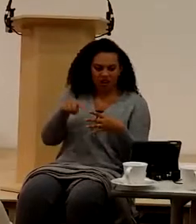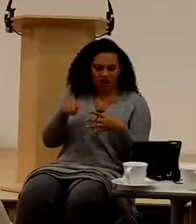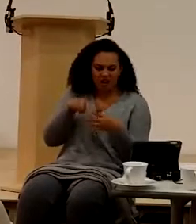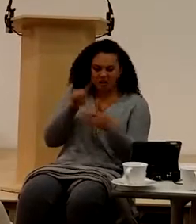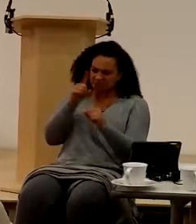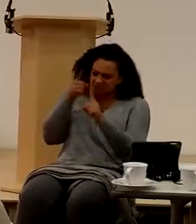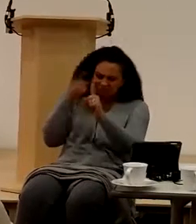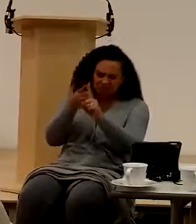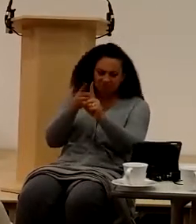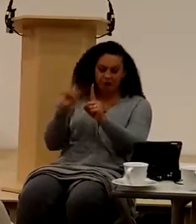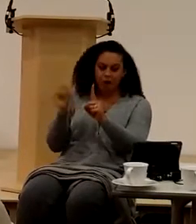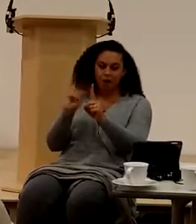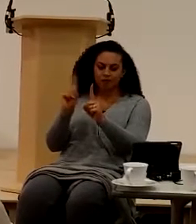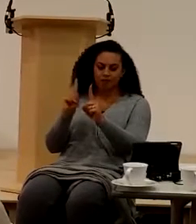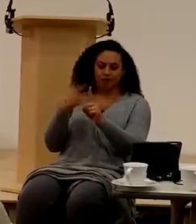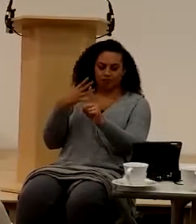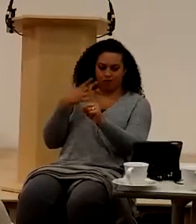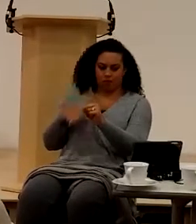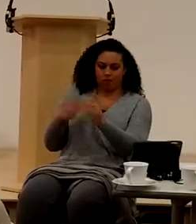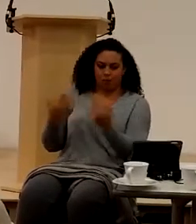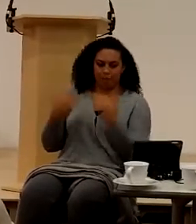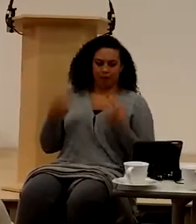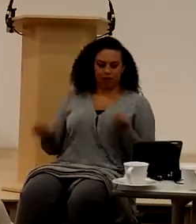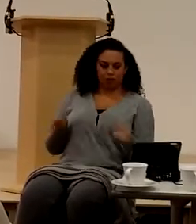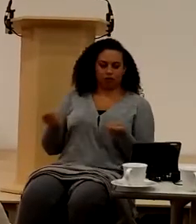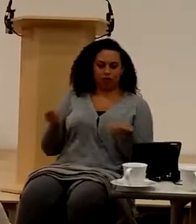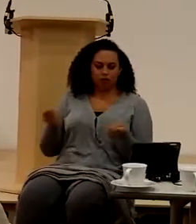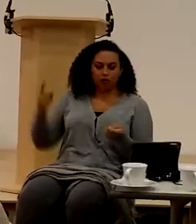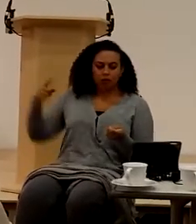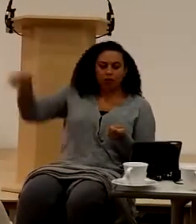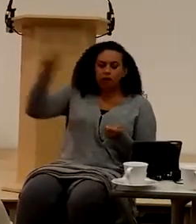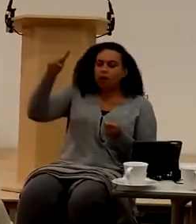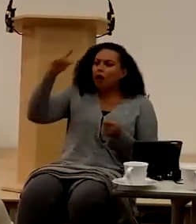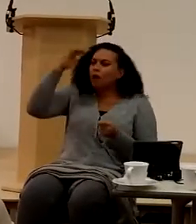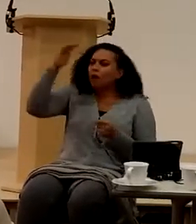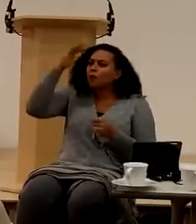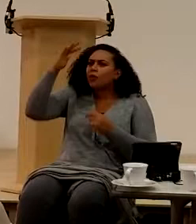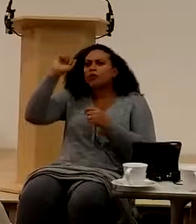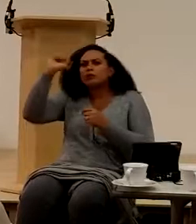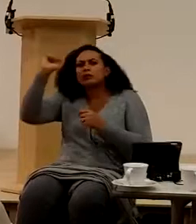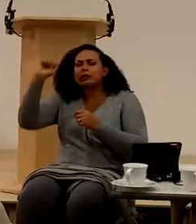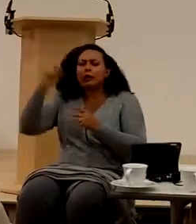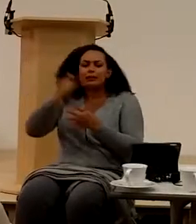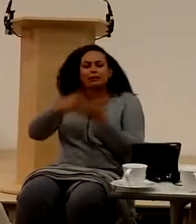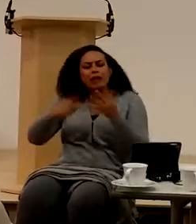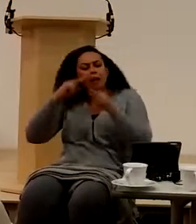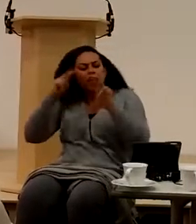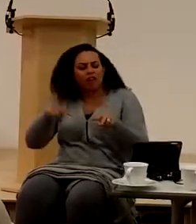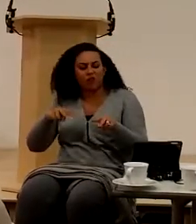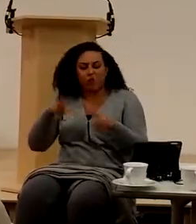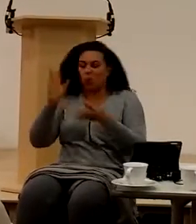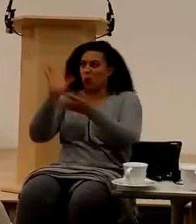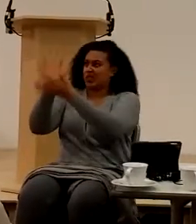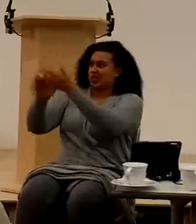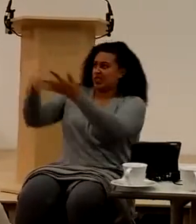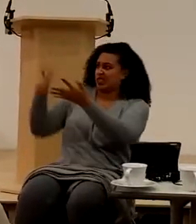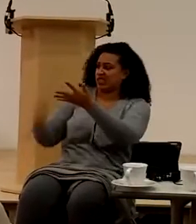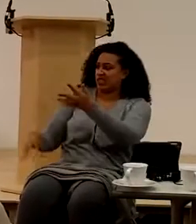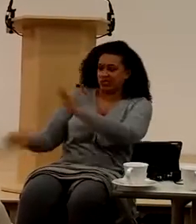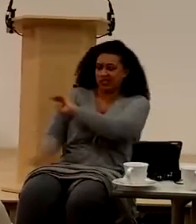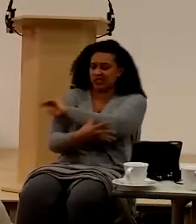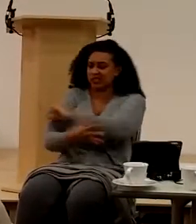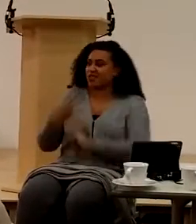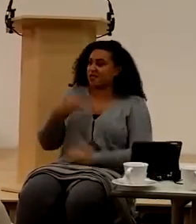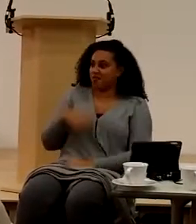MVP, they agreed a national plan. Wait for it.